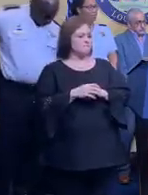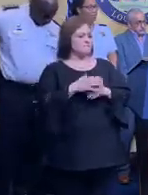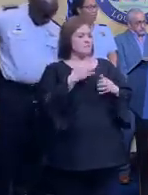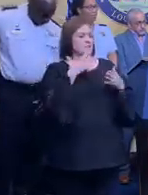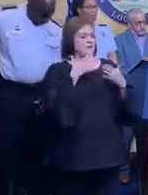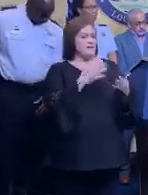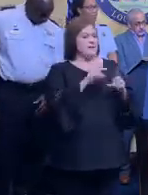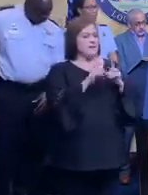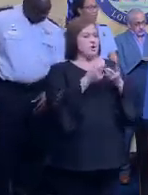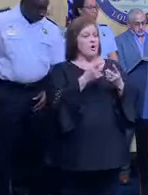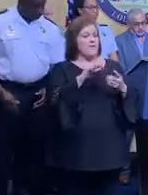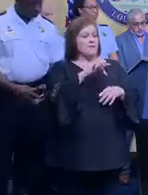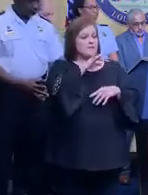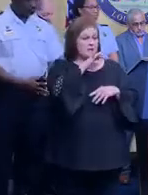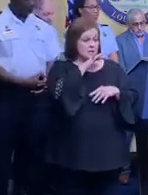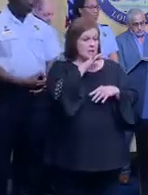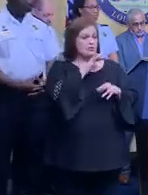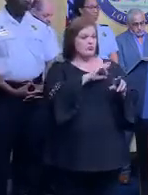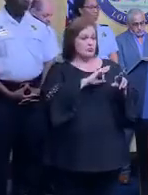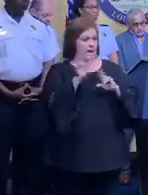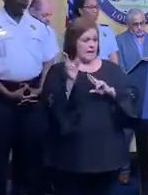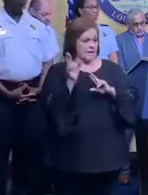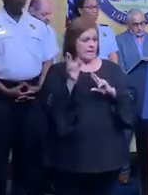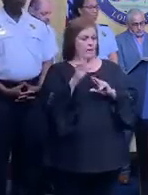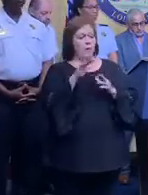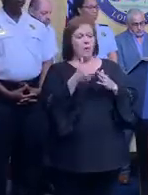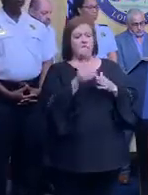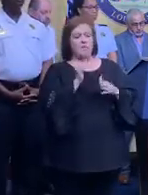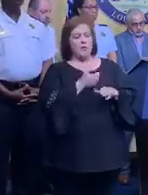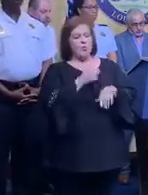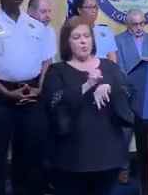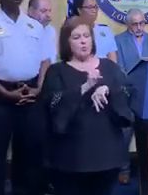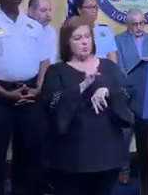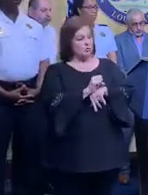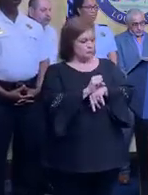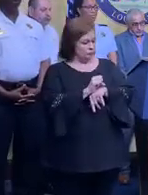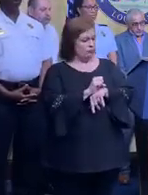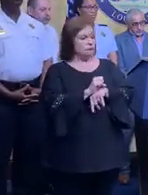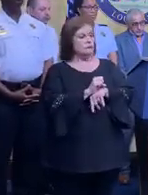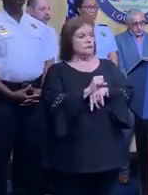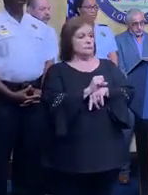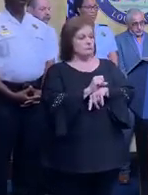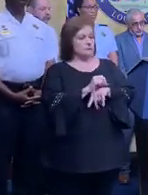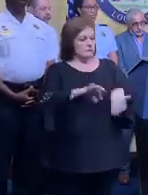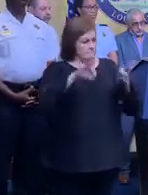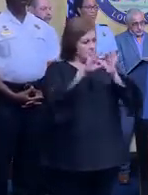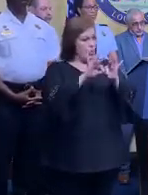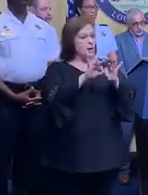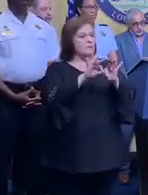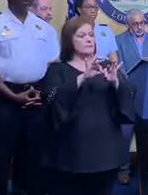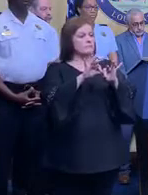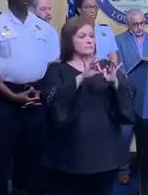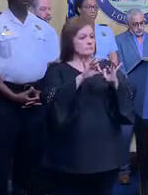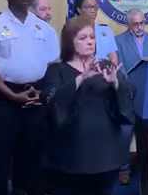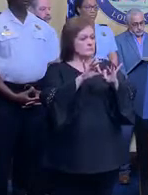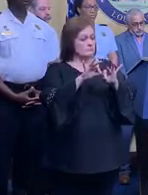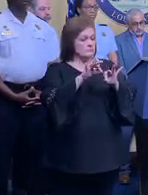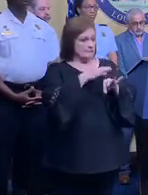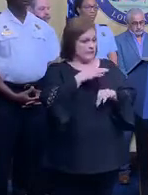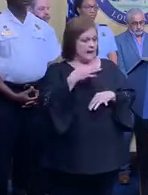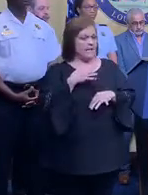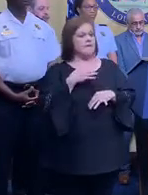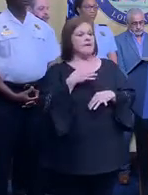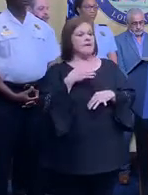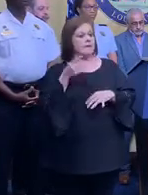Thank you. The Department of Sanitation is ready. All of our workers are considered as essential personnel. But the reality